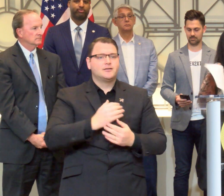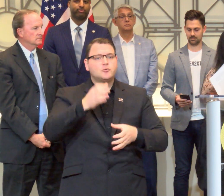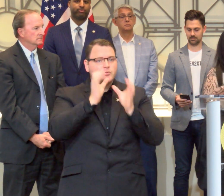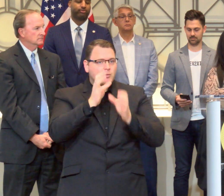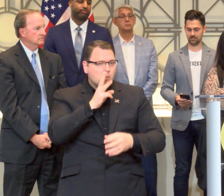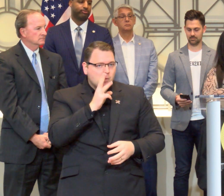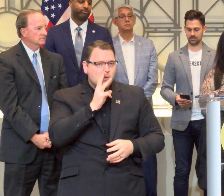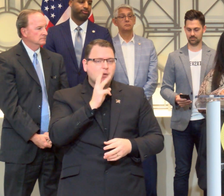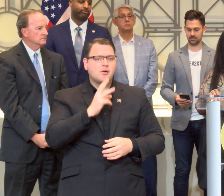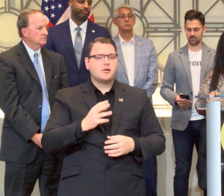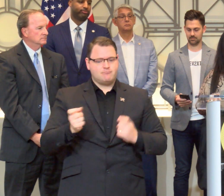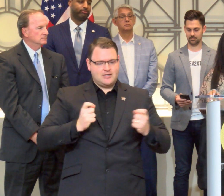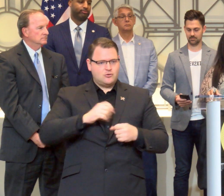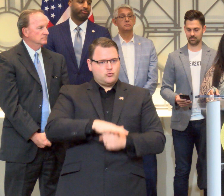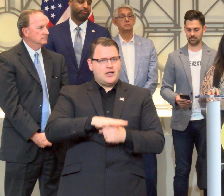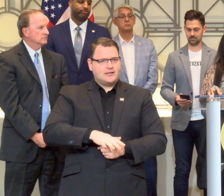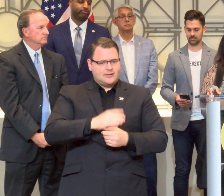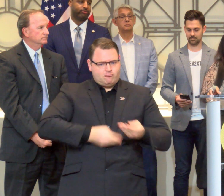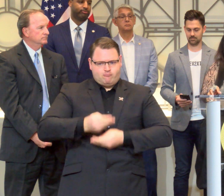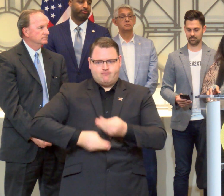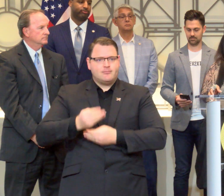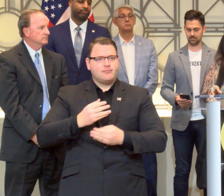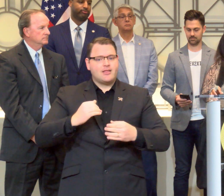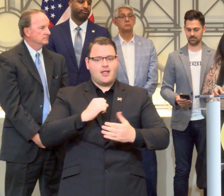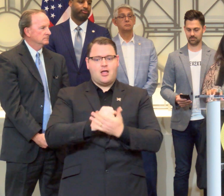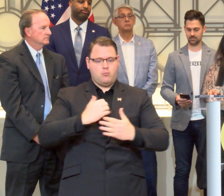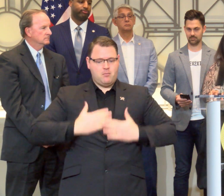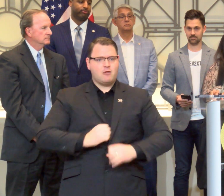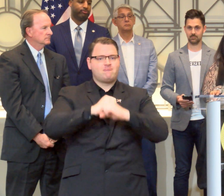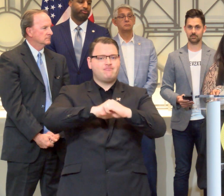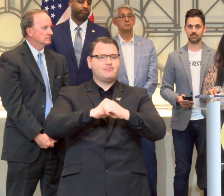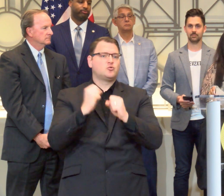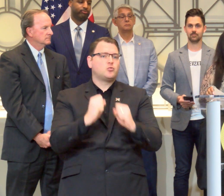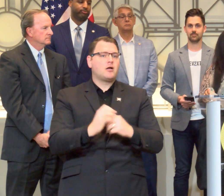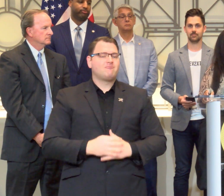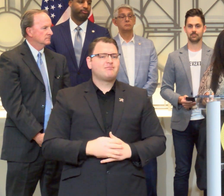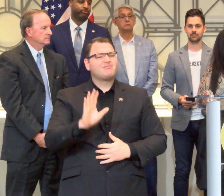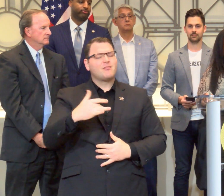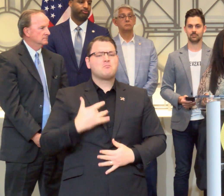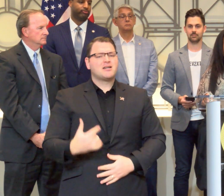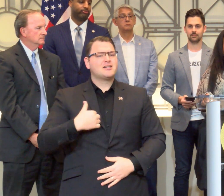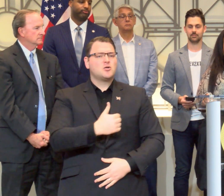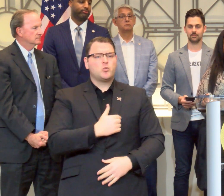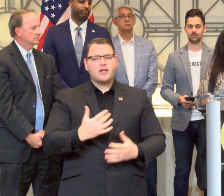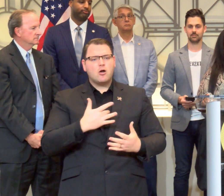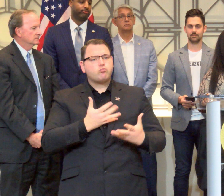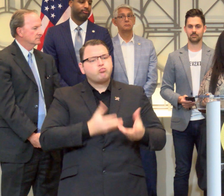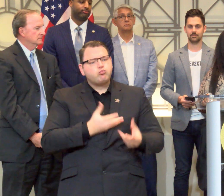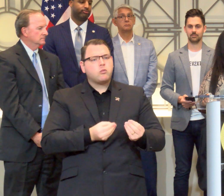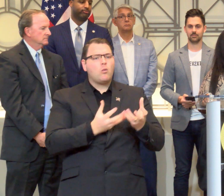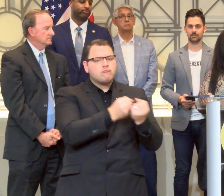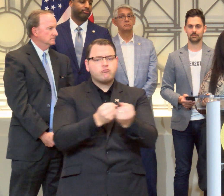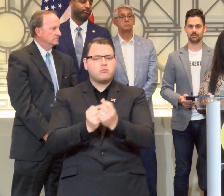keep your immunity strong. We're naturally, I think, a very compassionate and conscious generation. I think this is